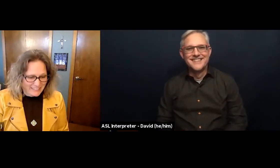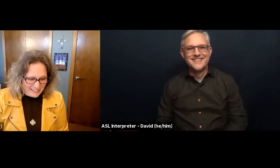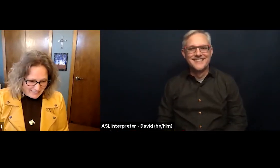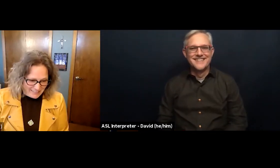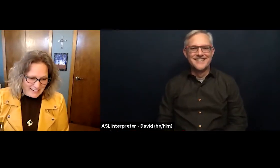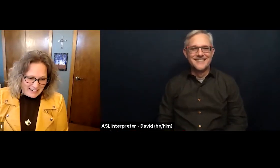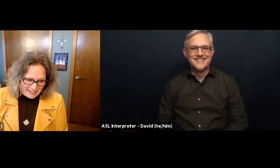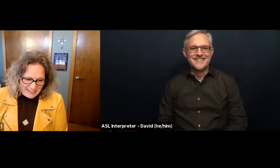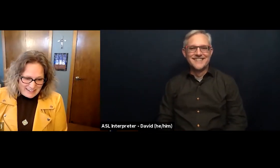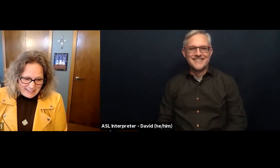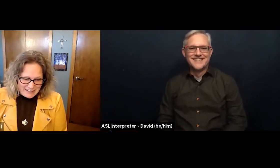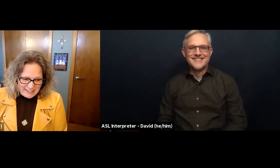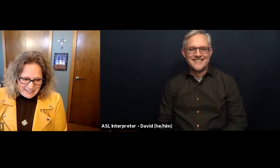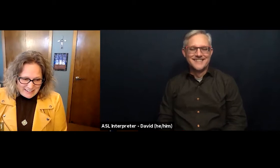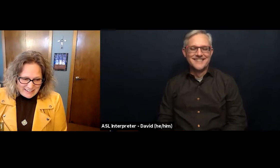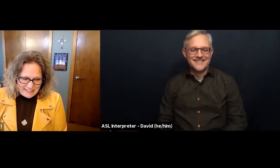Right?